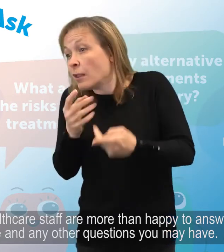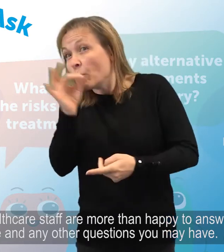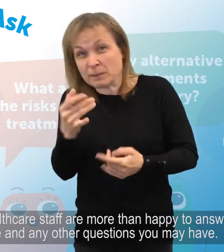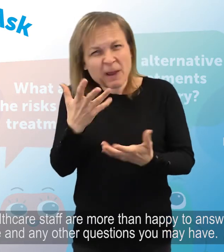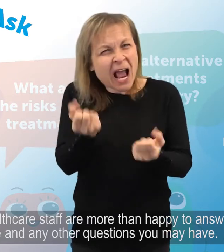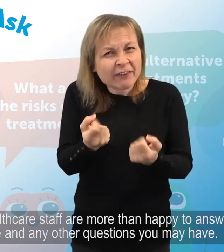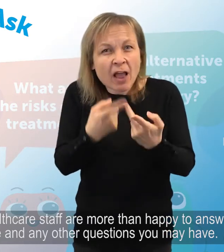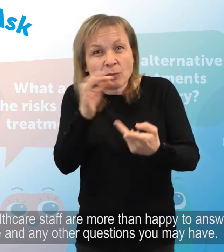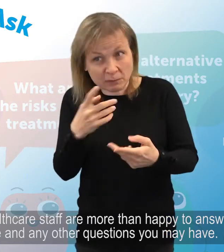have.